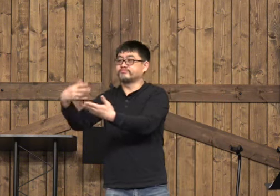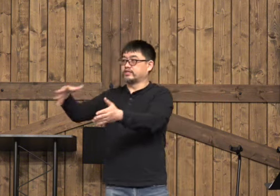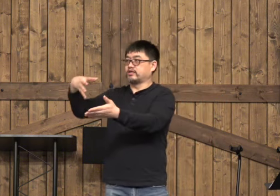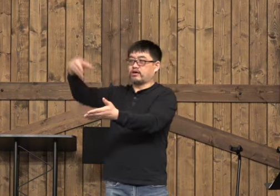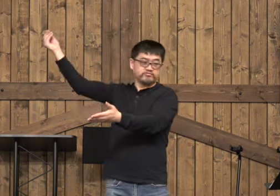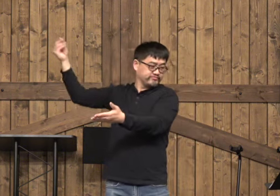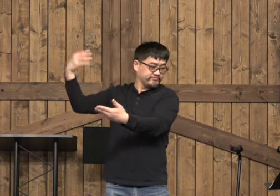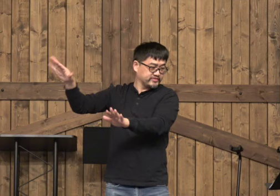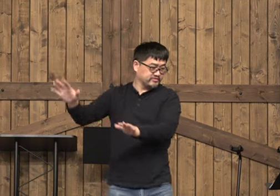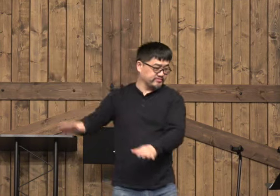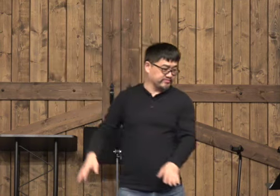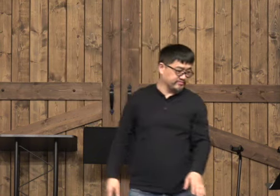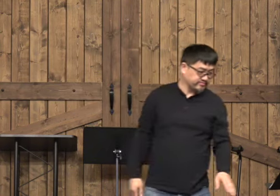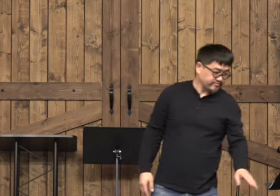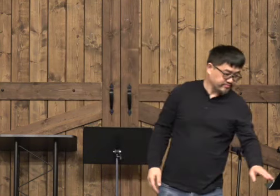The person fell as he left.